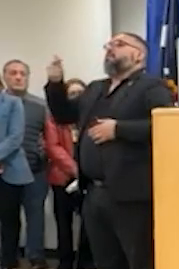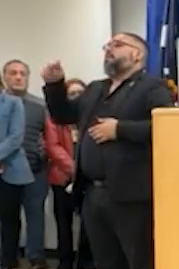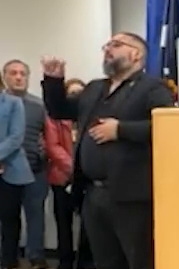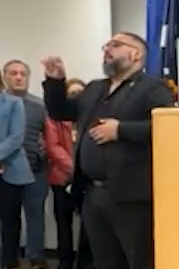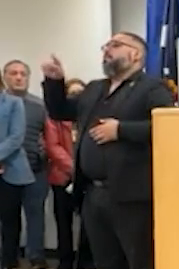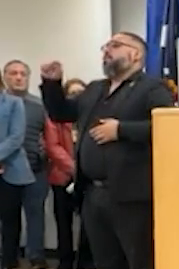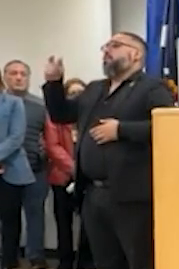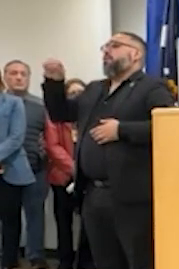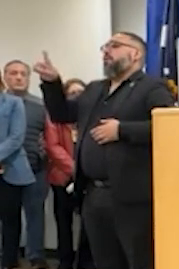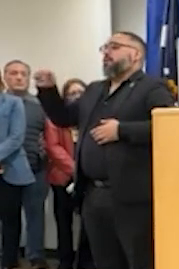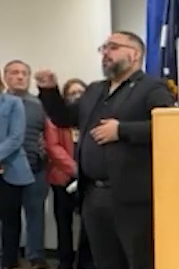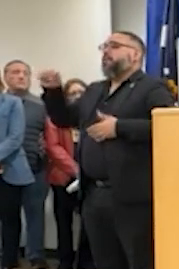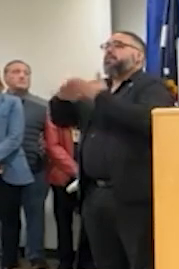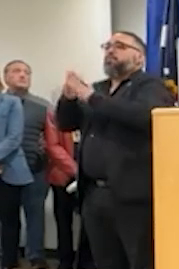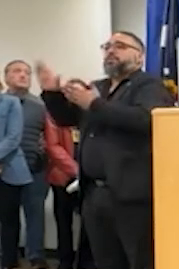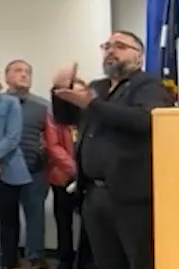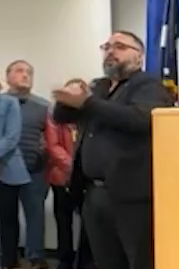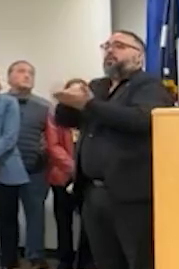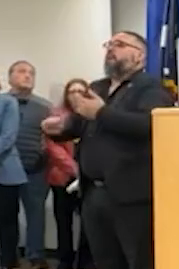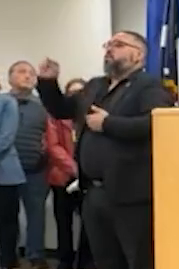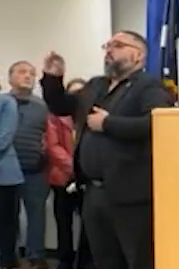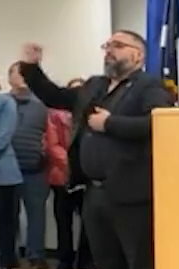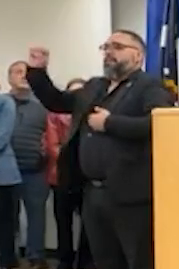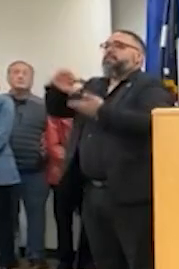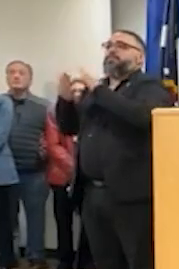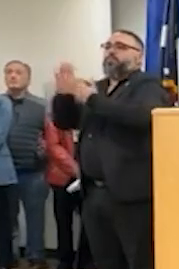the Northeast Community Center. Okay.